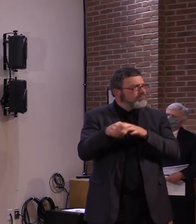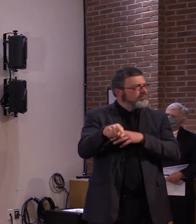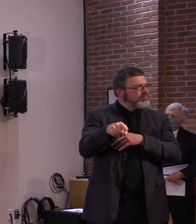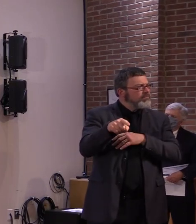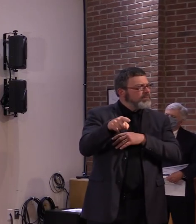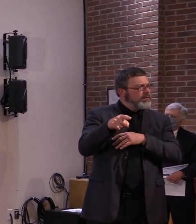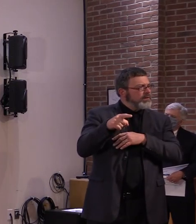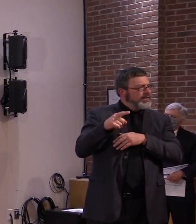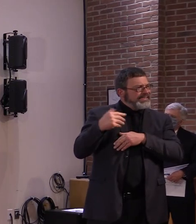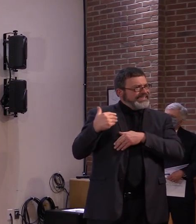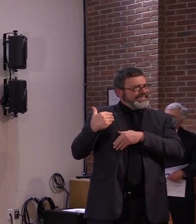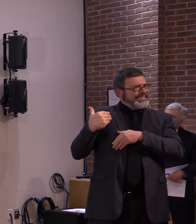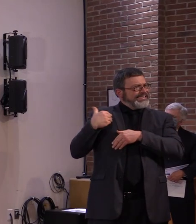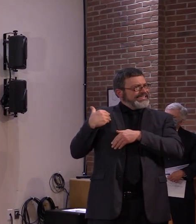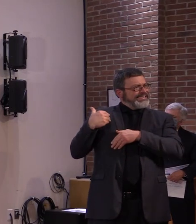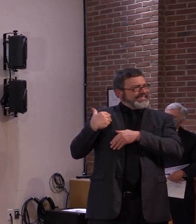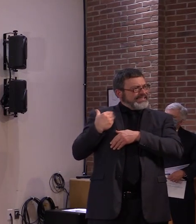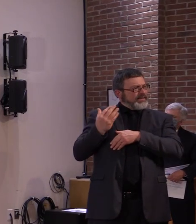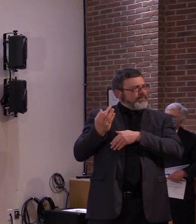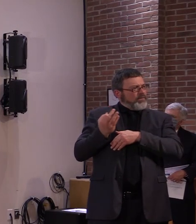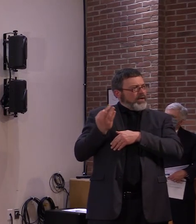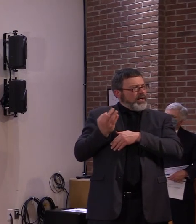town-by-town map updated?